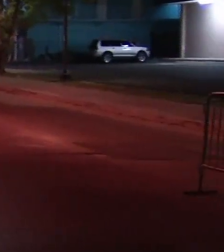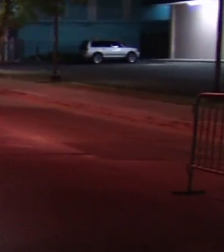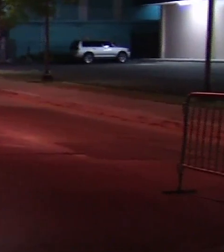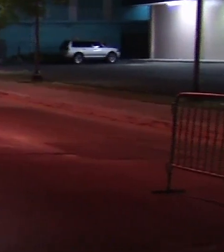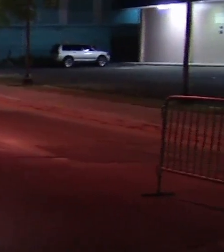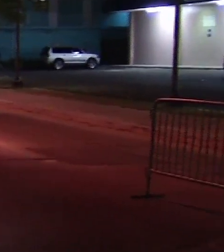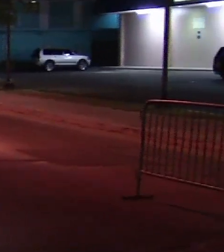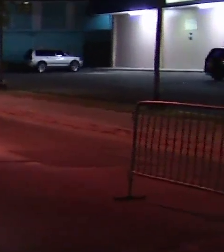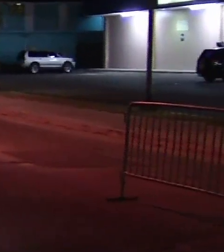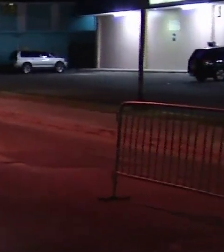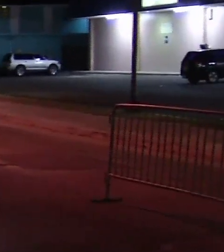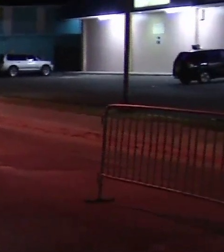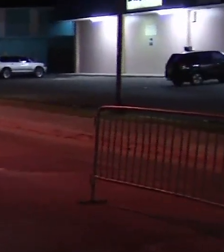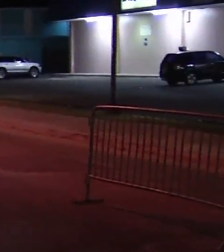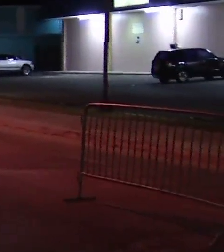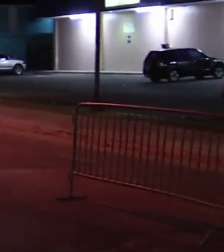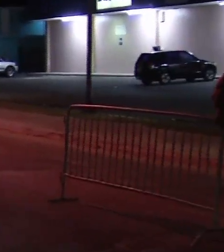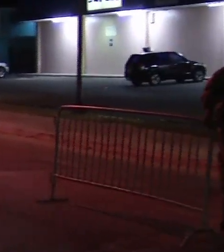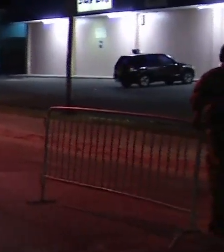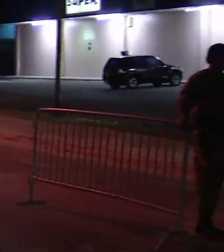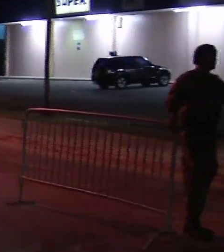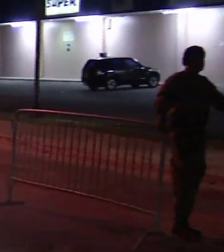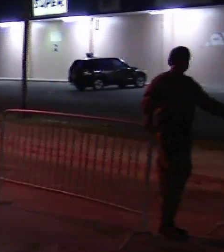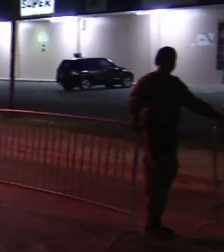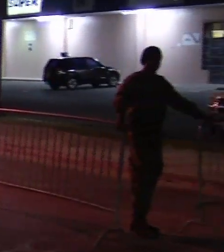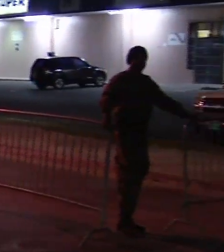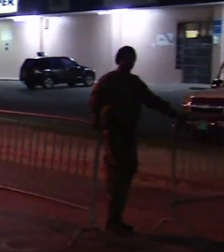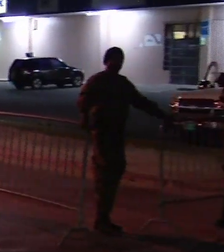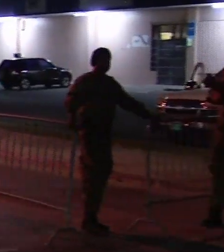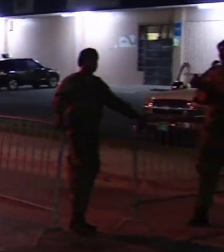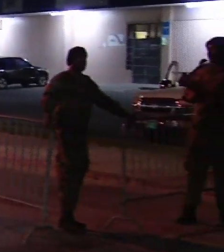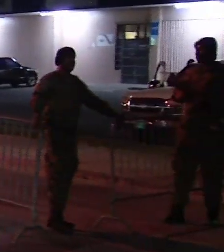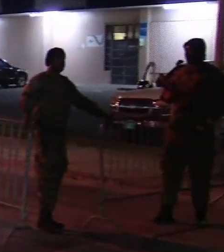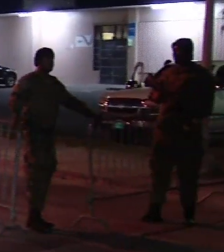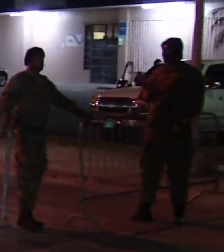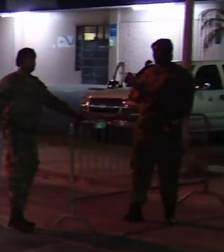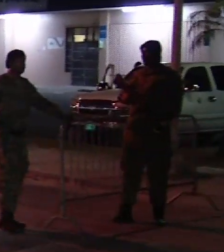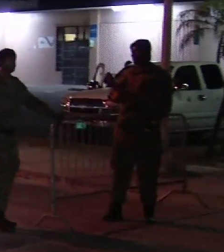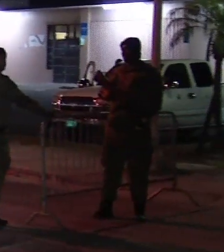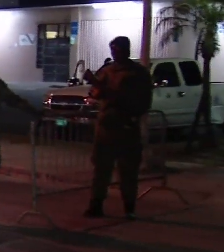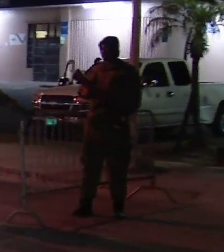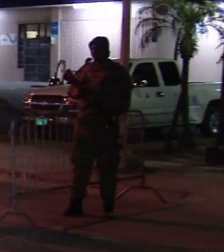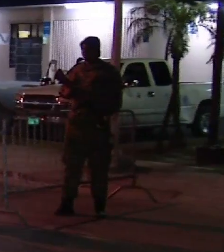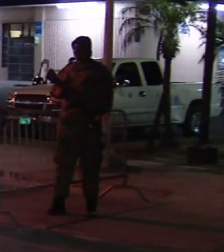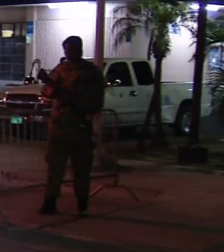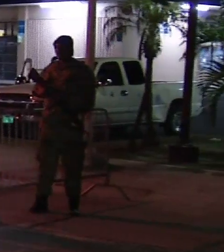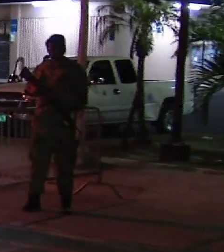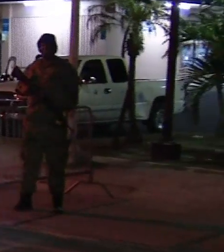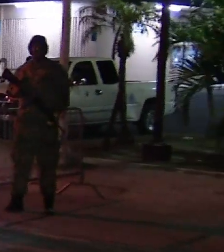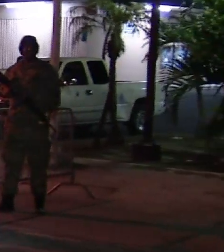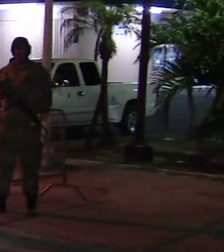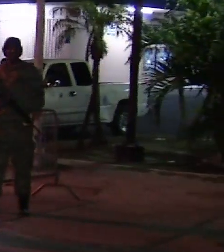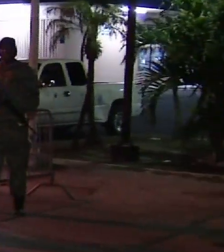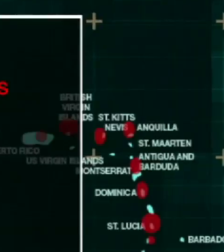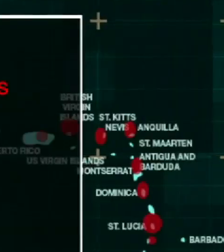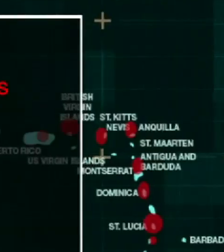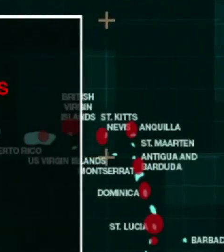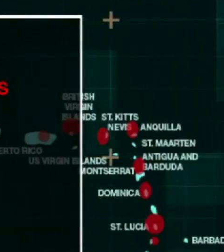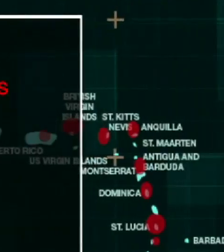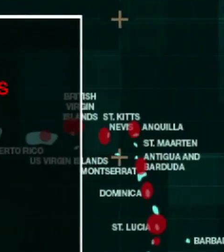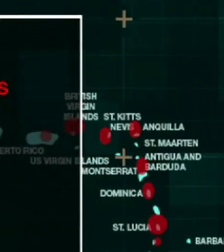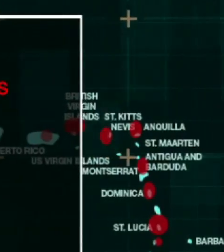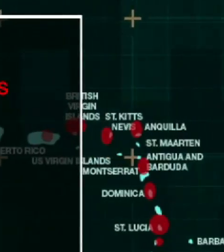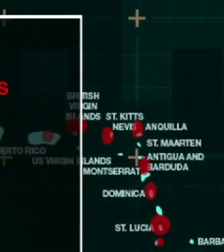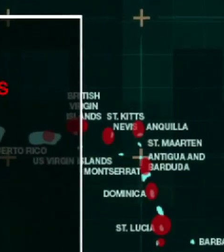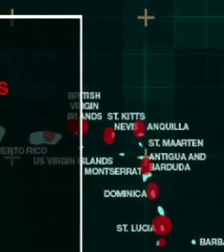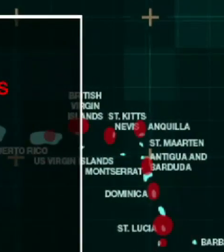officials could not say if the emergency order activating a 24-hour lockdown would be extended. Meantime, with the new cases now